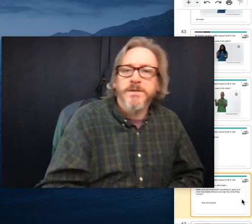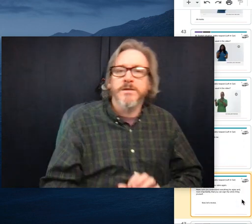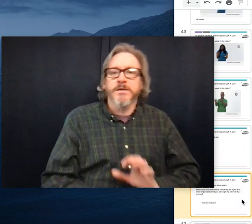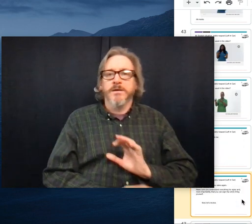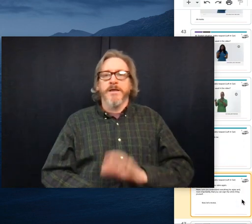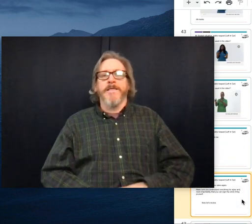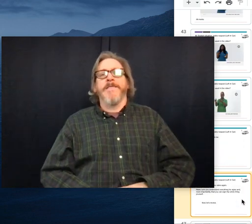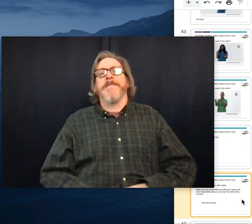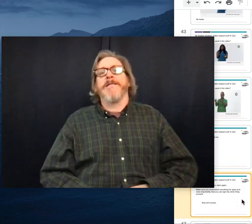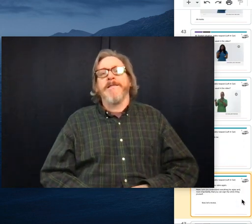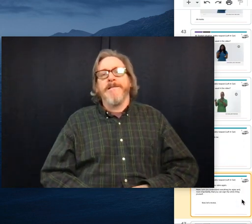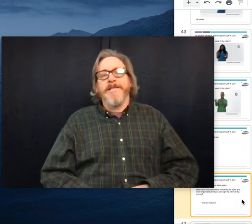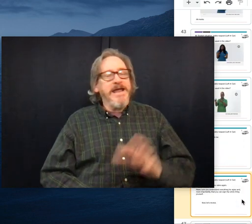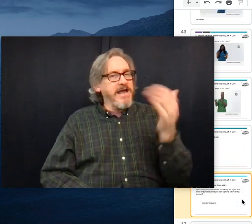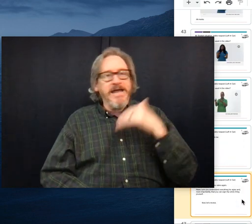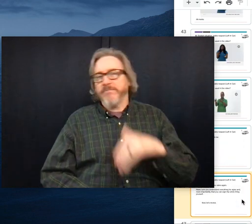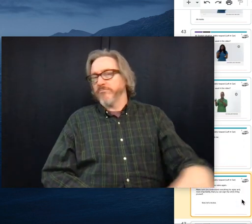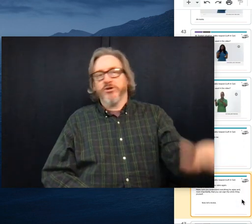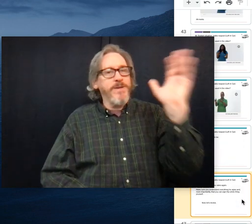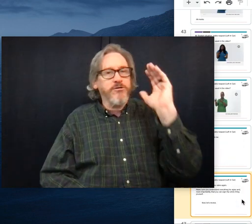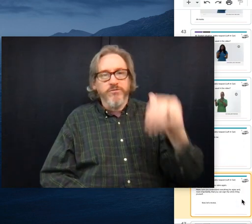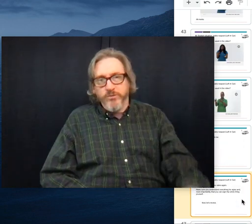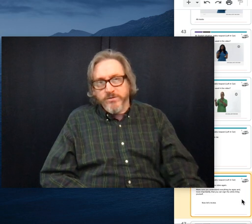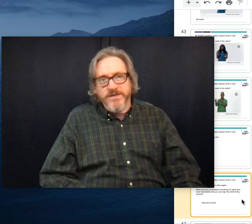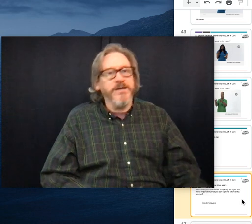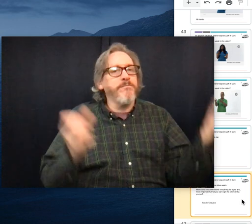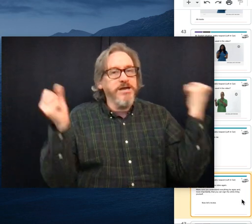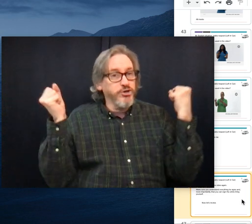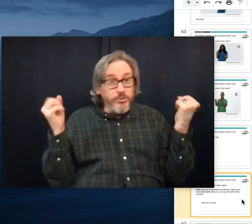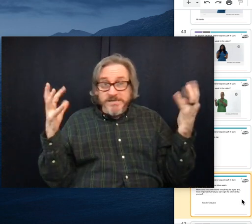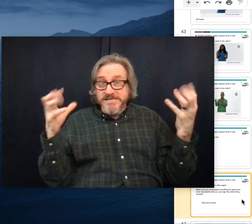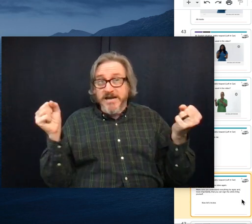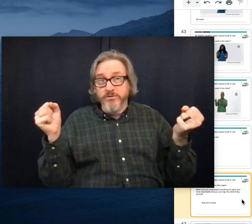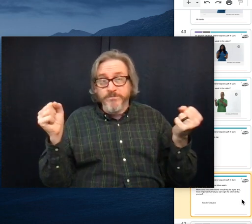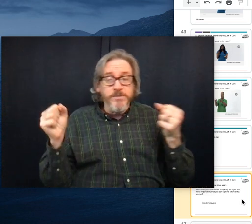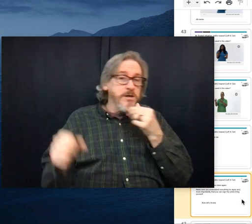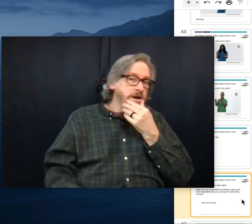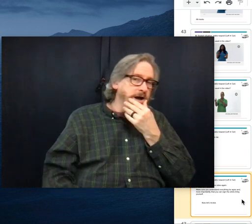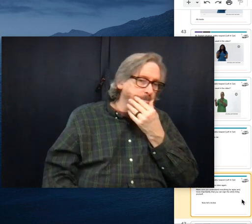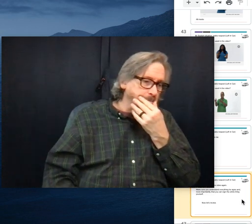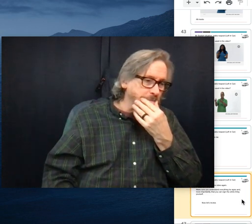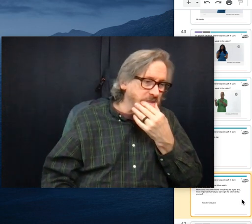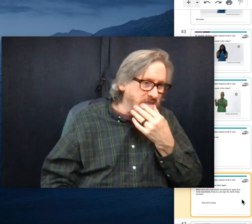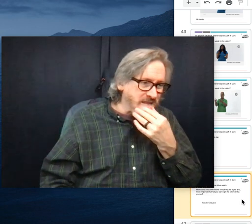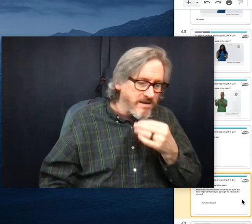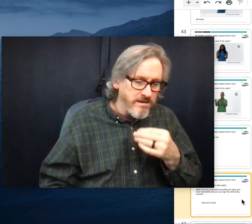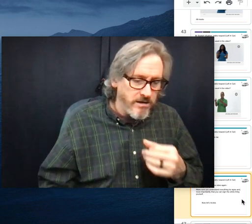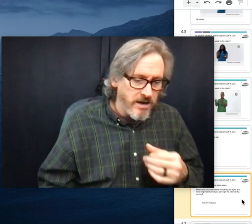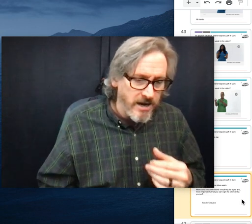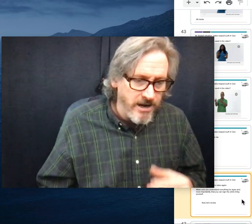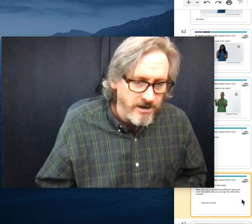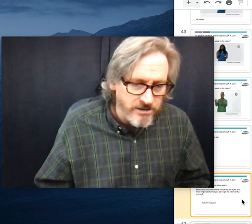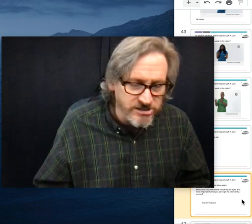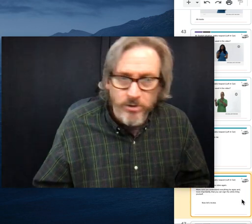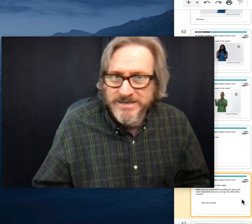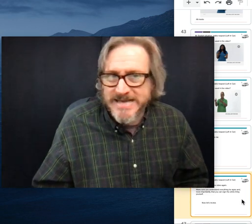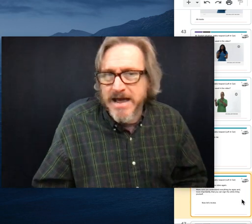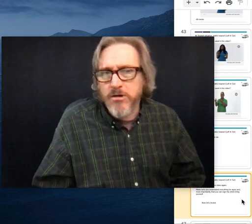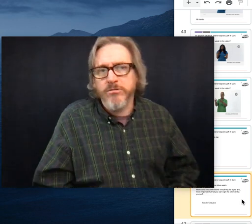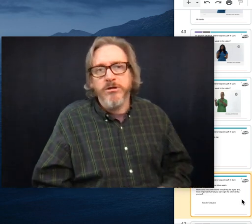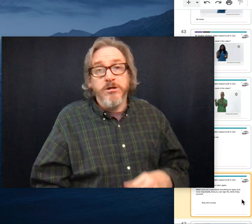So left it. So I may have like dropped it, right? I may have left it there or left it at your house.